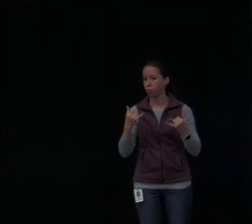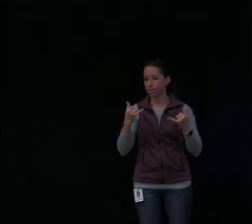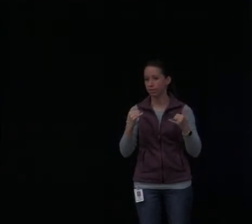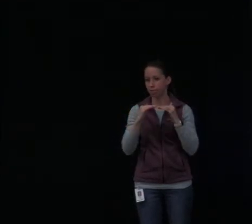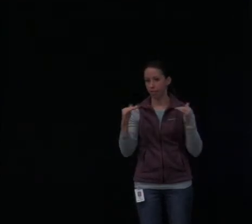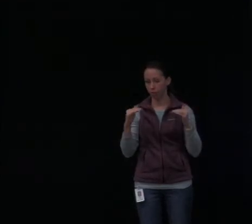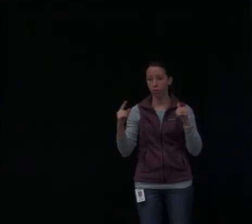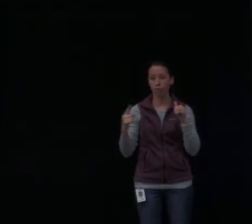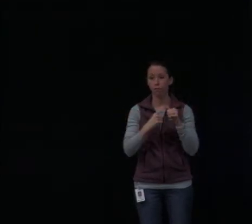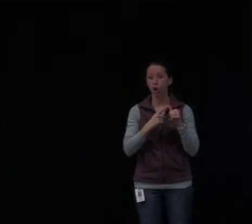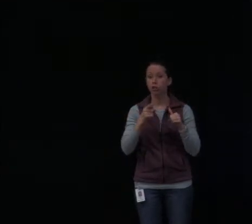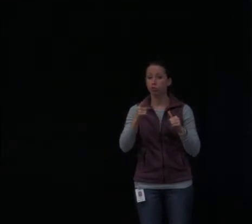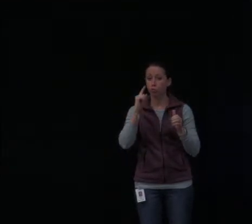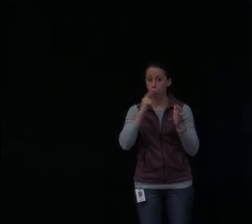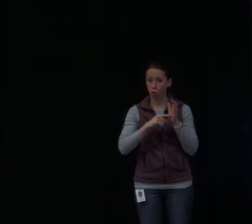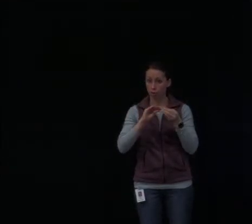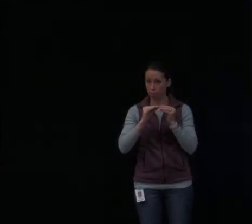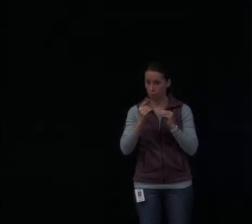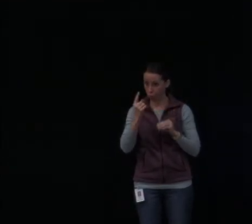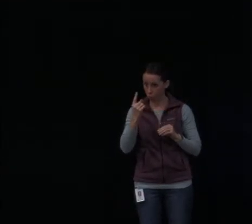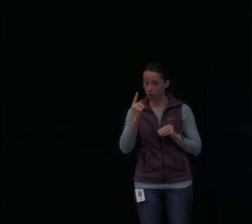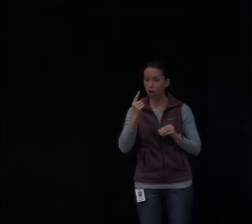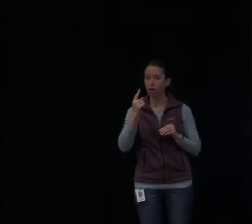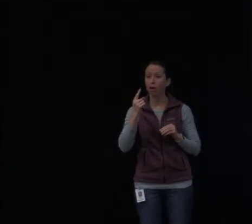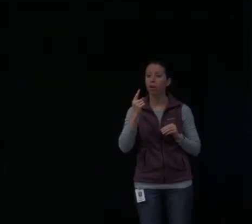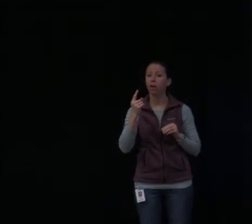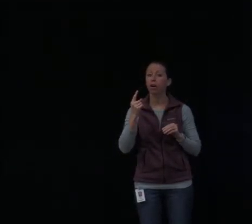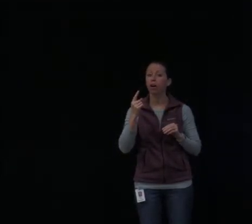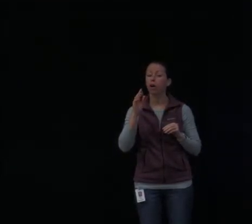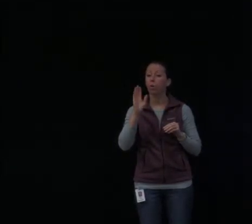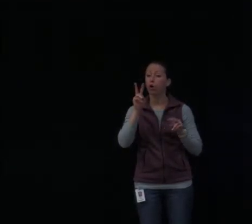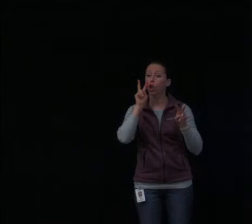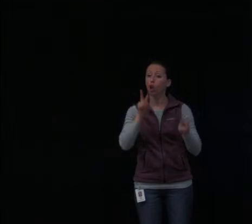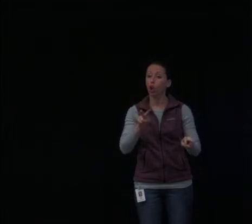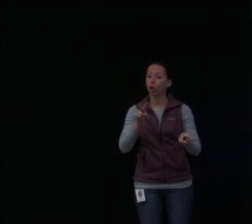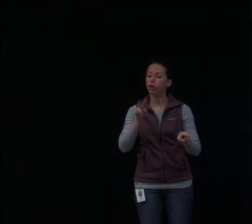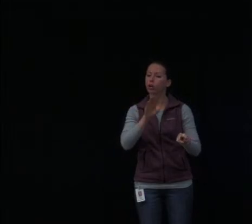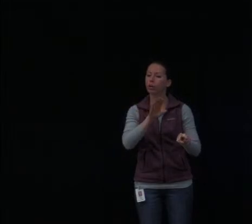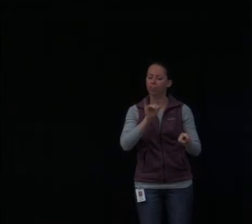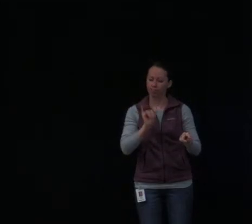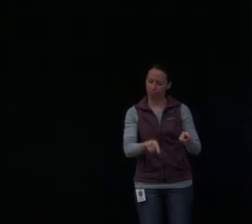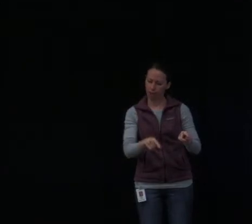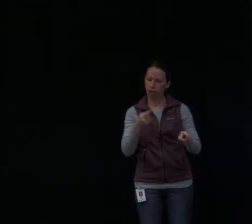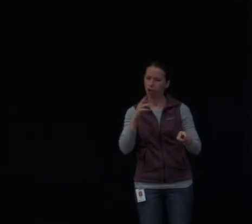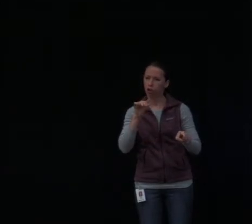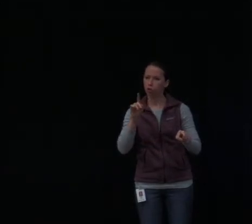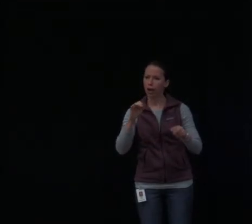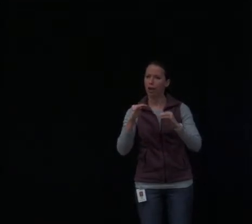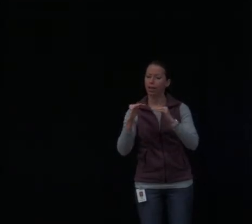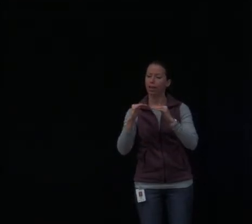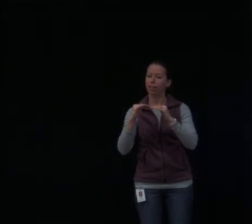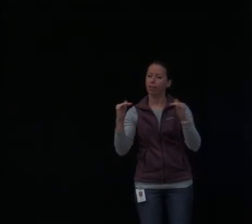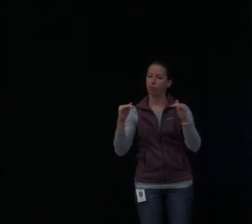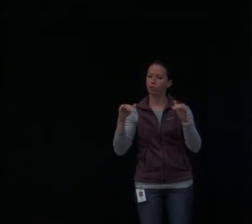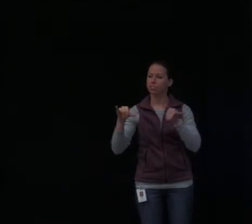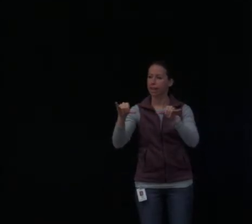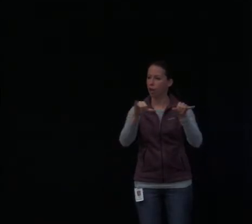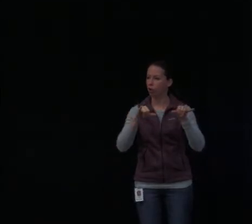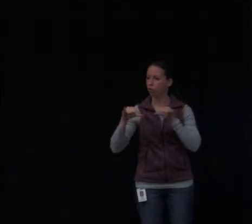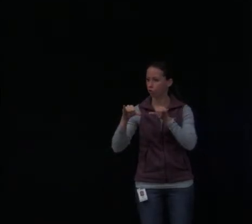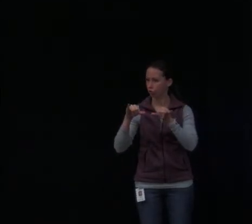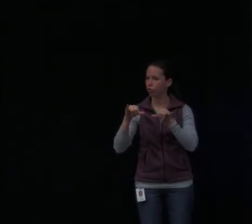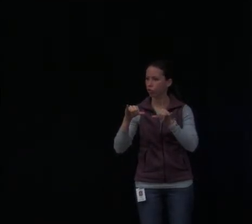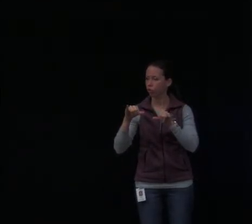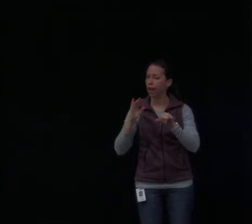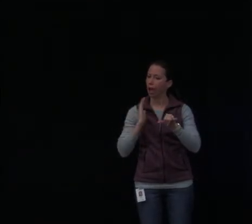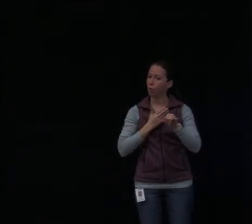that we do, you notice number 1 says we look at grade level standards, right? Because our purpose, the